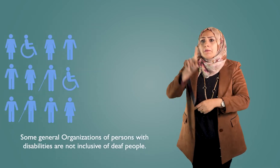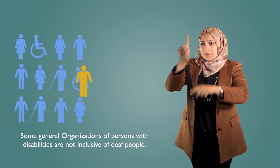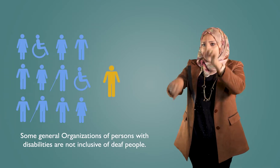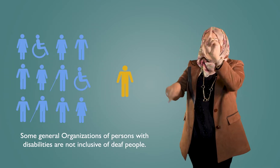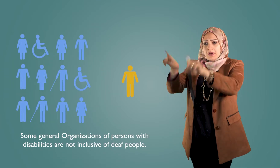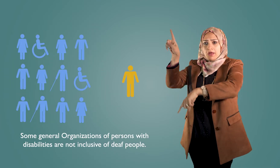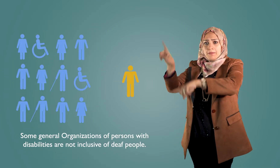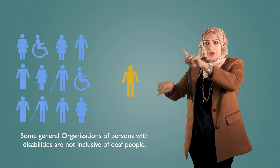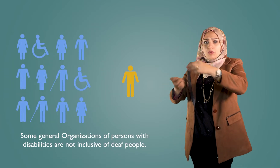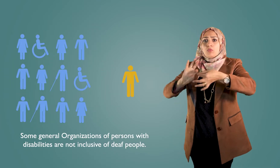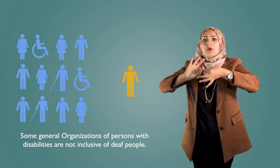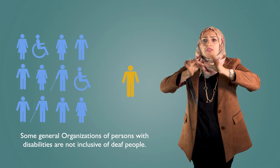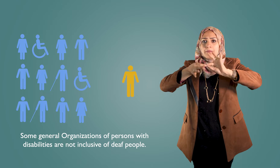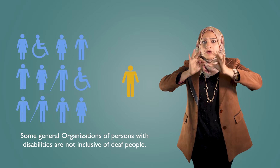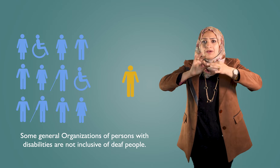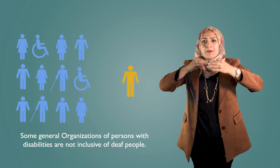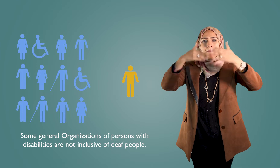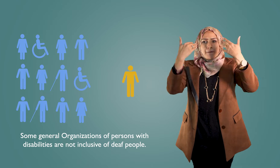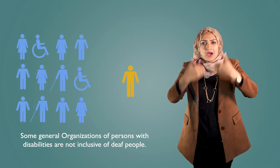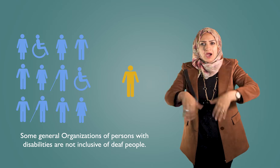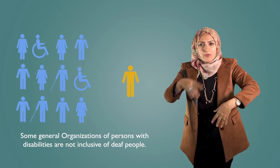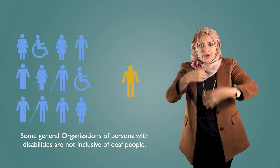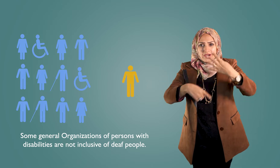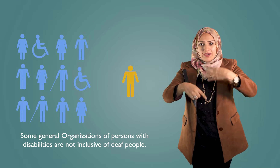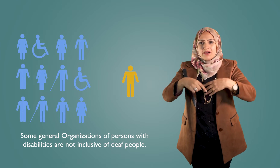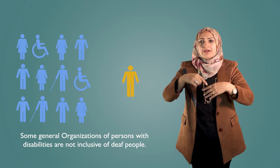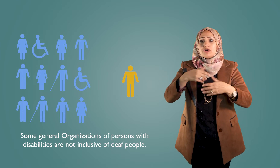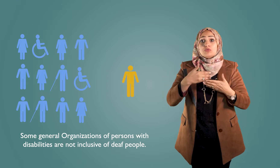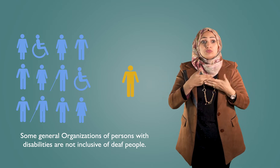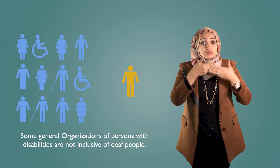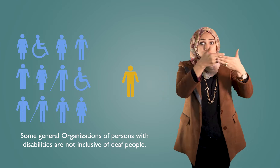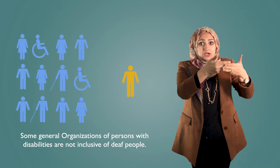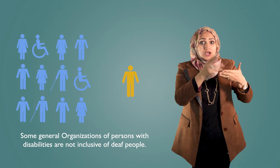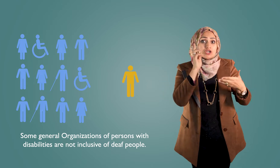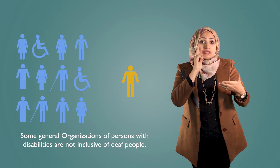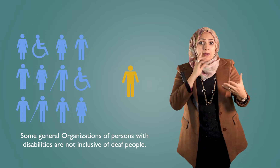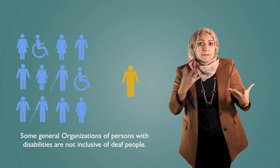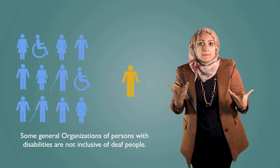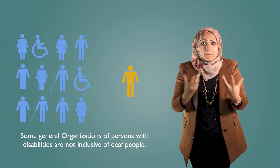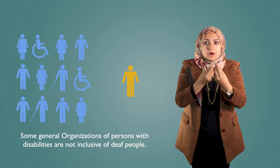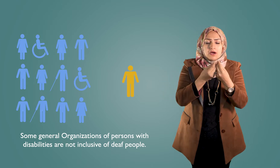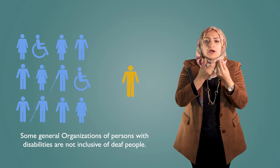Some general organizations of persons with disabilities are not inclusive of deaf people.